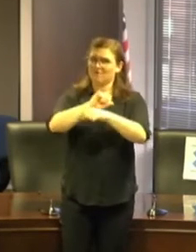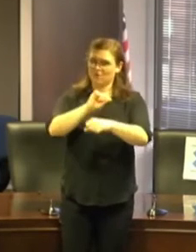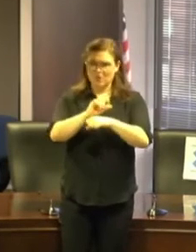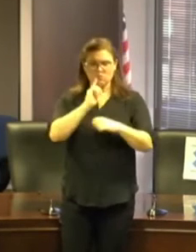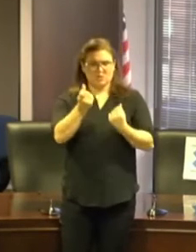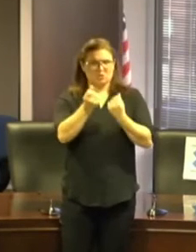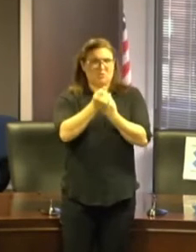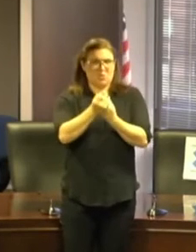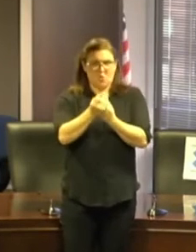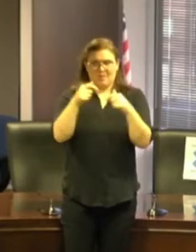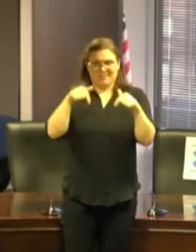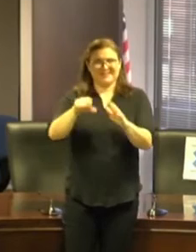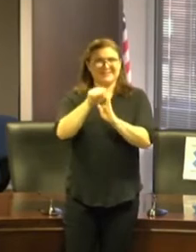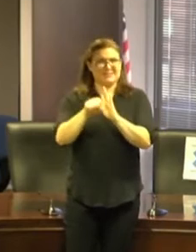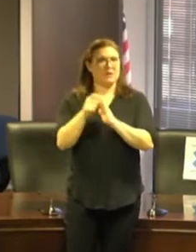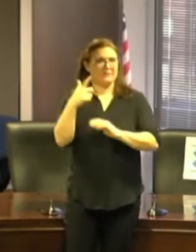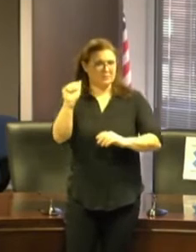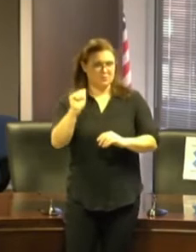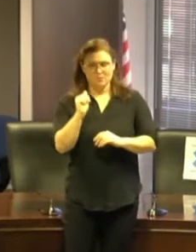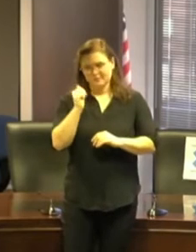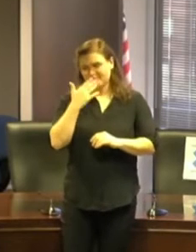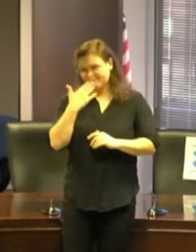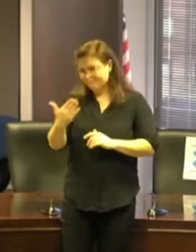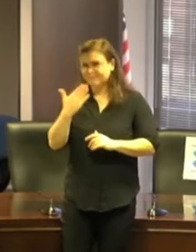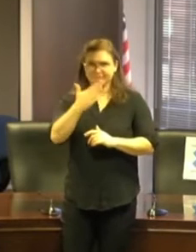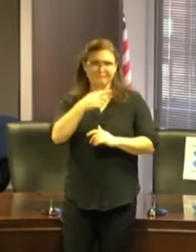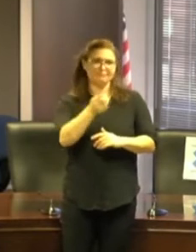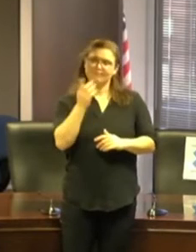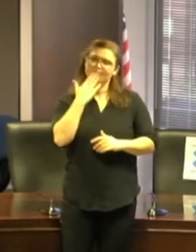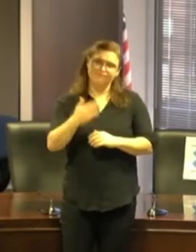our state. Thank all of you for that from us.